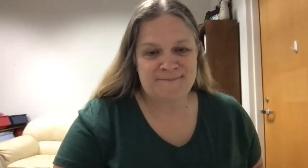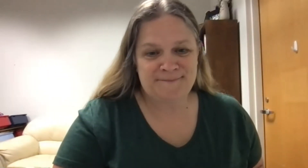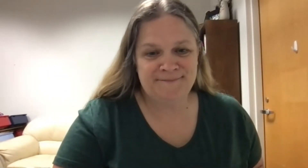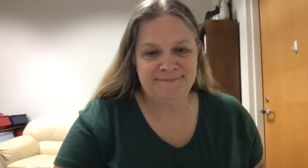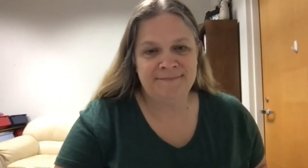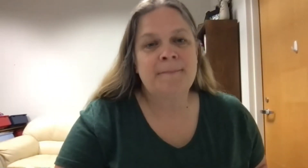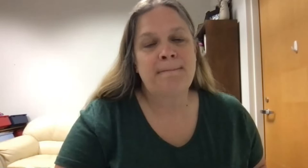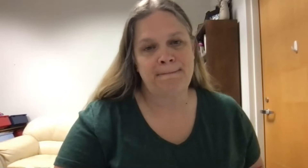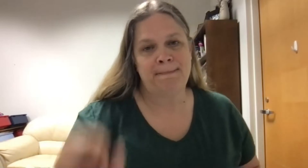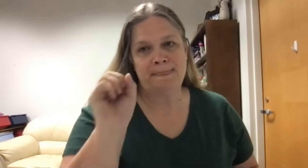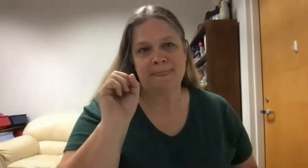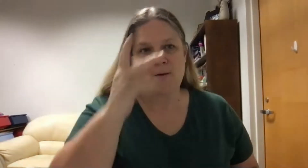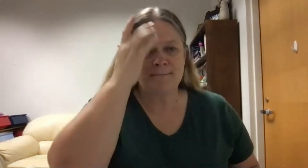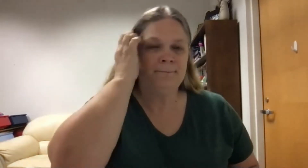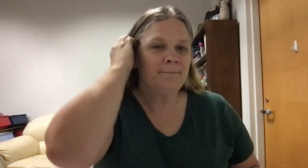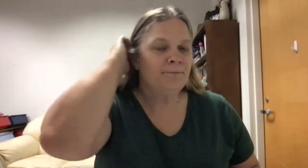We good?